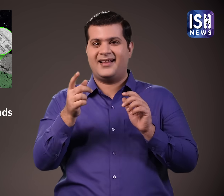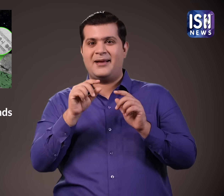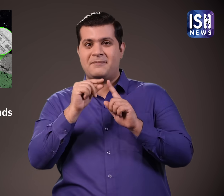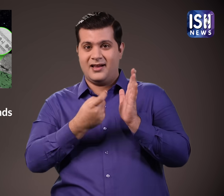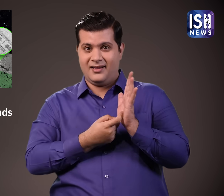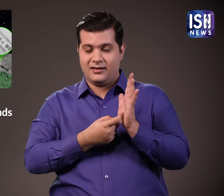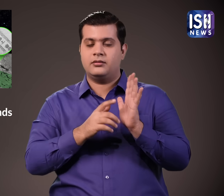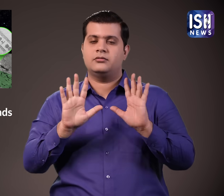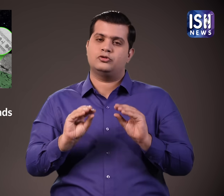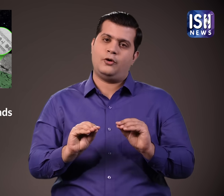rover will stop working.